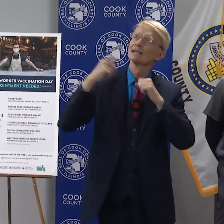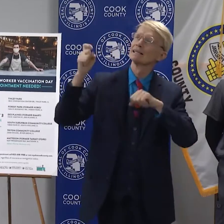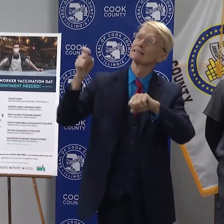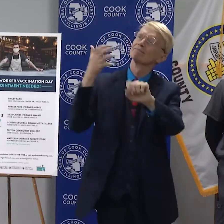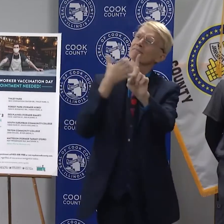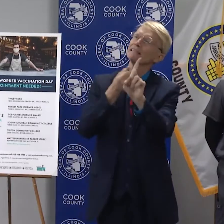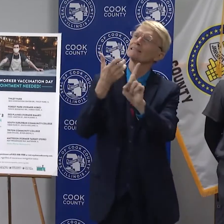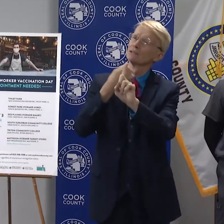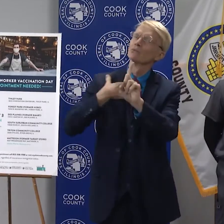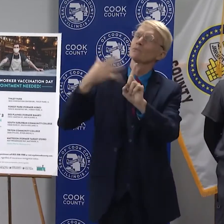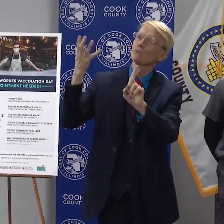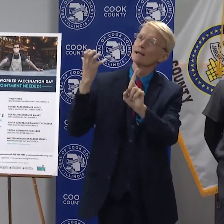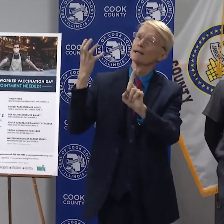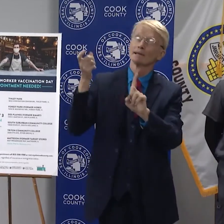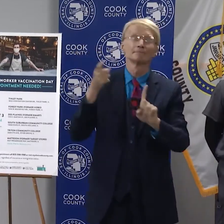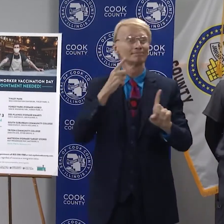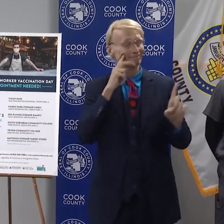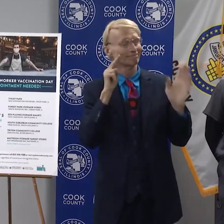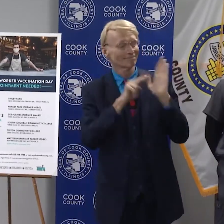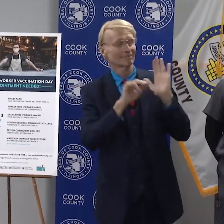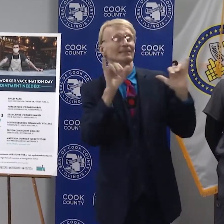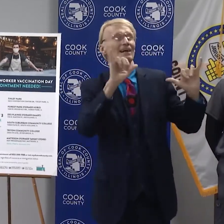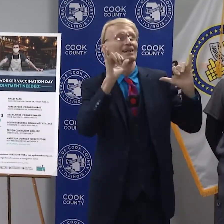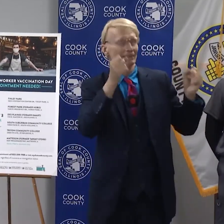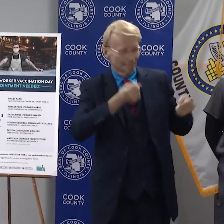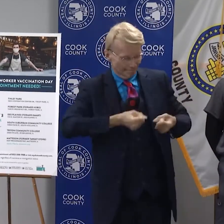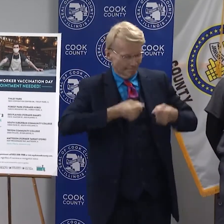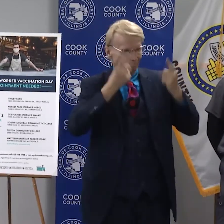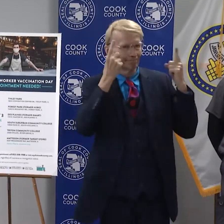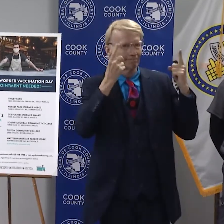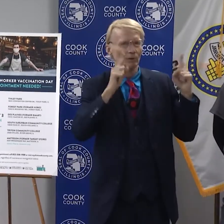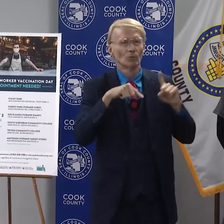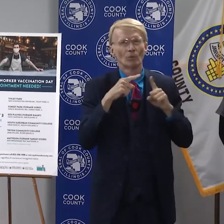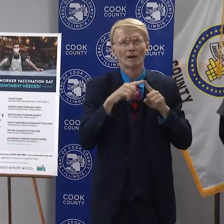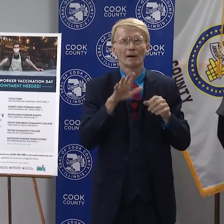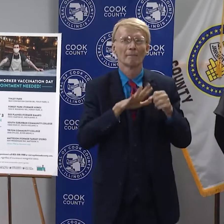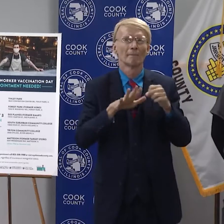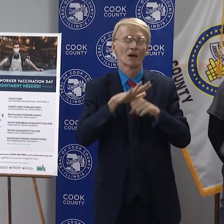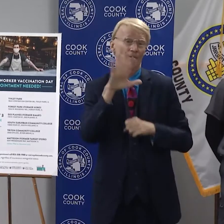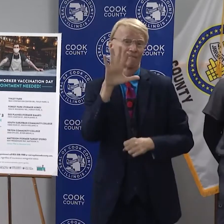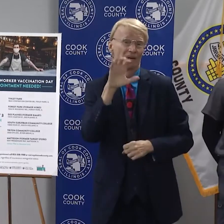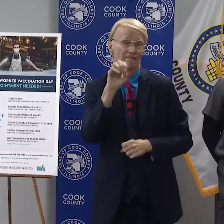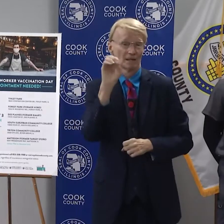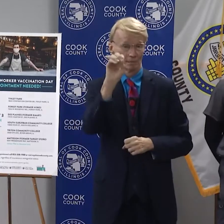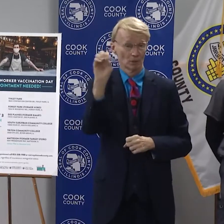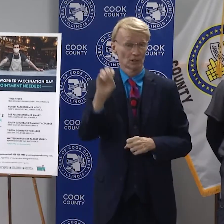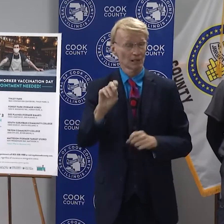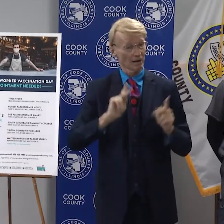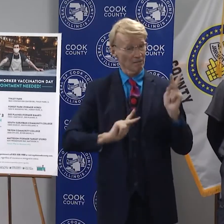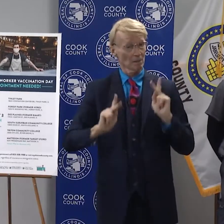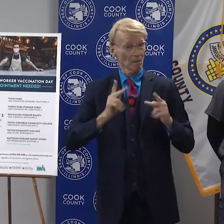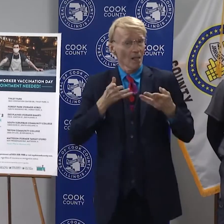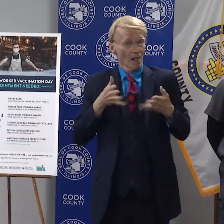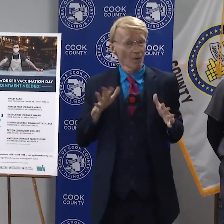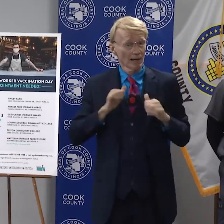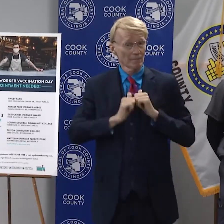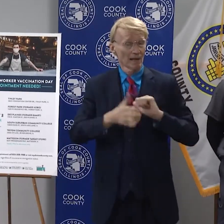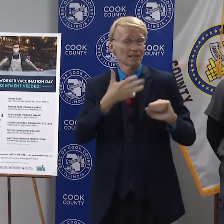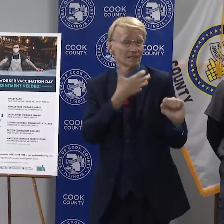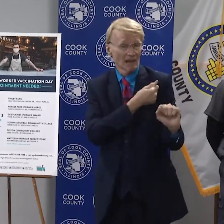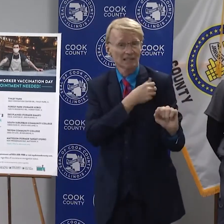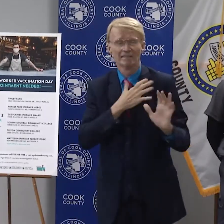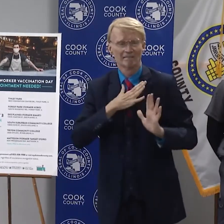vaccinations. We projected that this would occur when we reached around 50% of our eligible population being